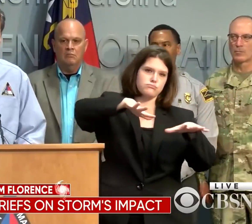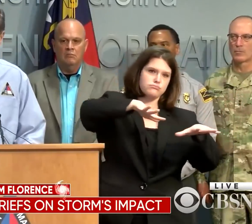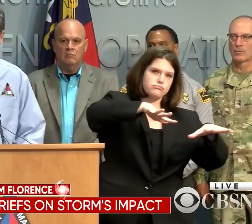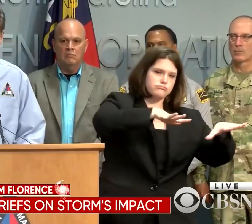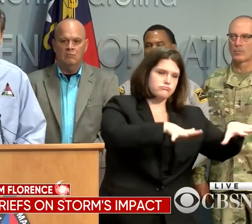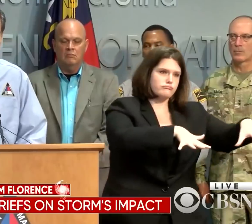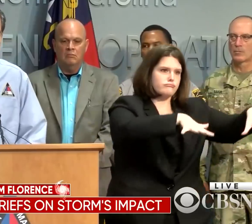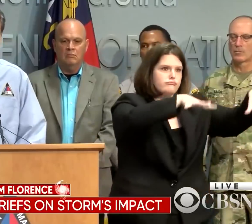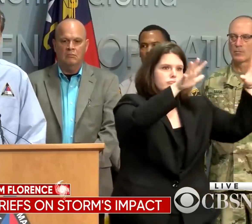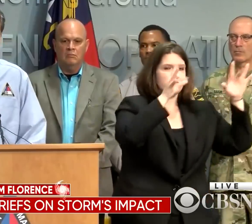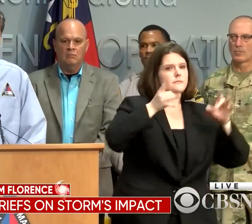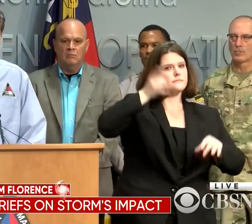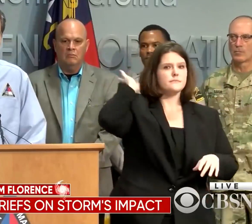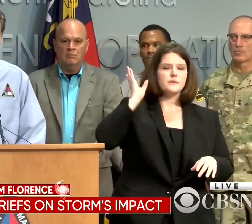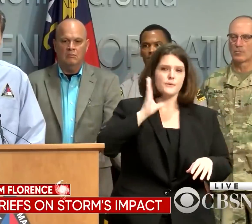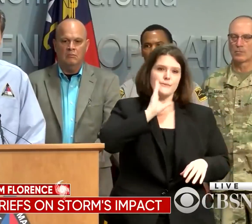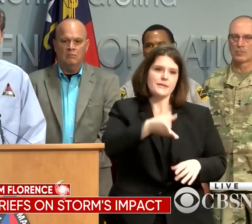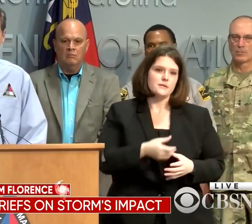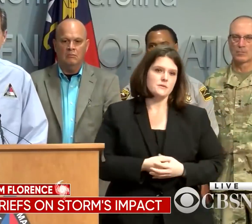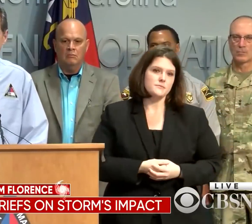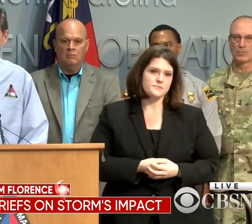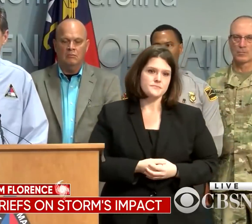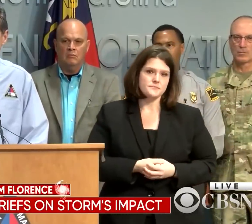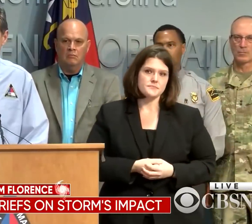be significant flooding.